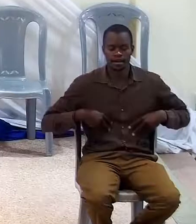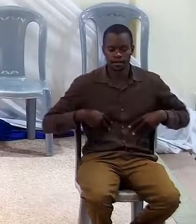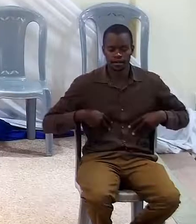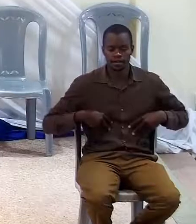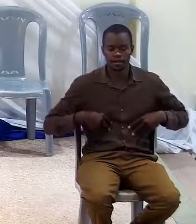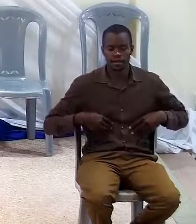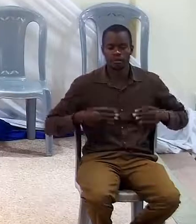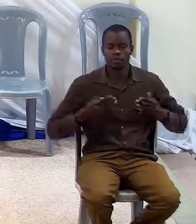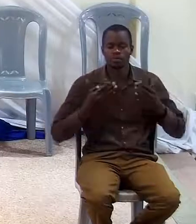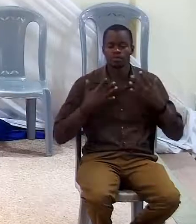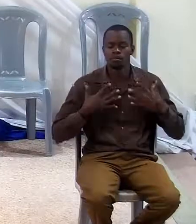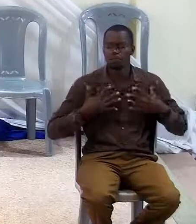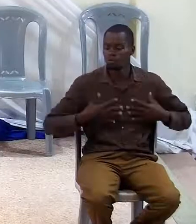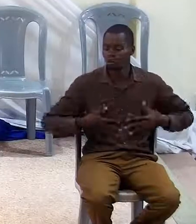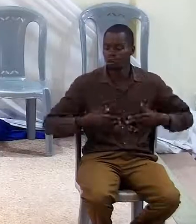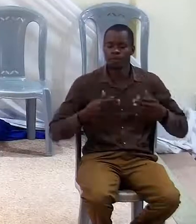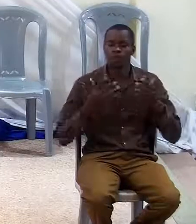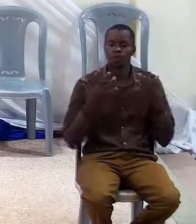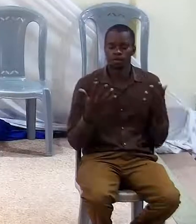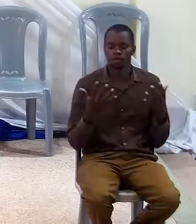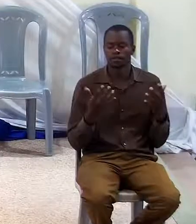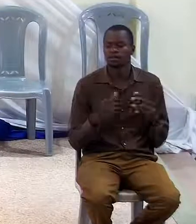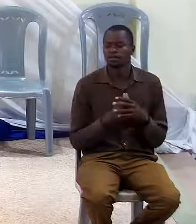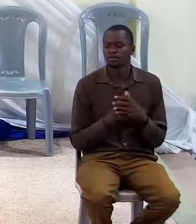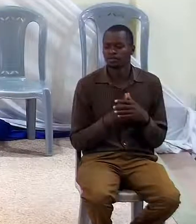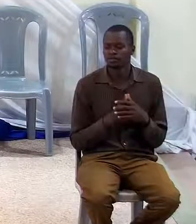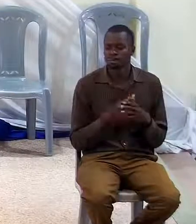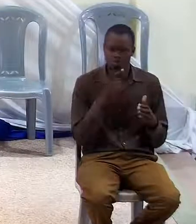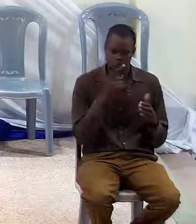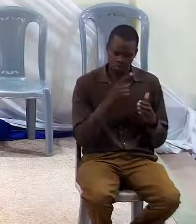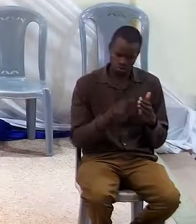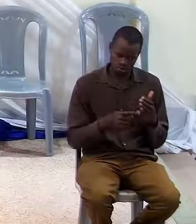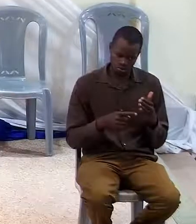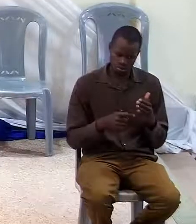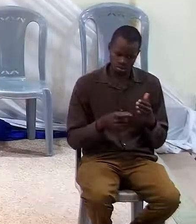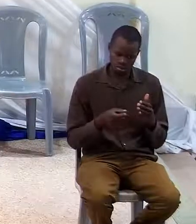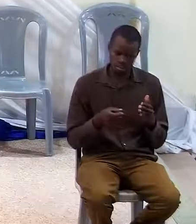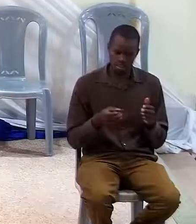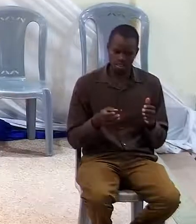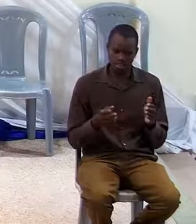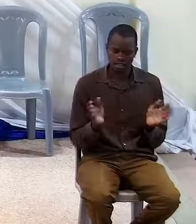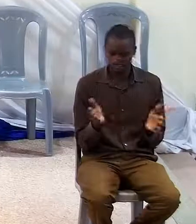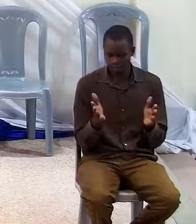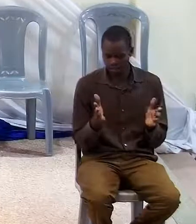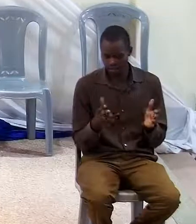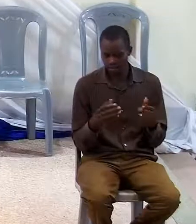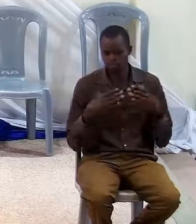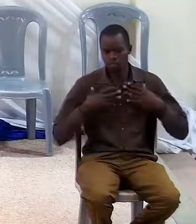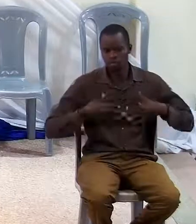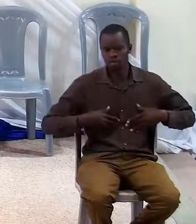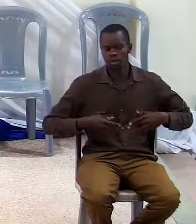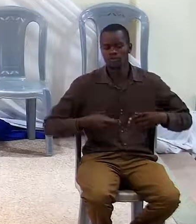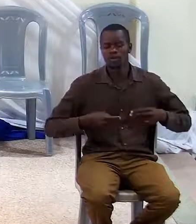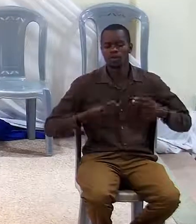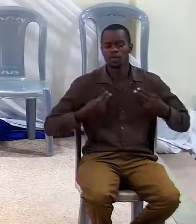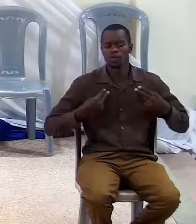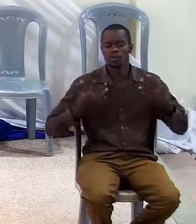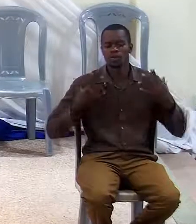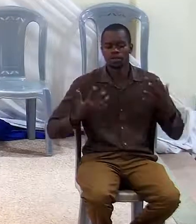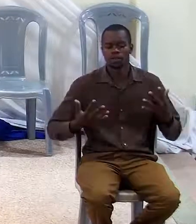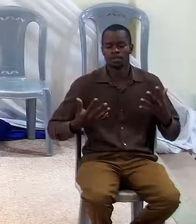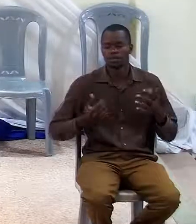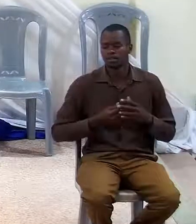now what constitutes this body weight, it is good to know that our body